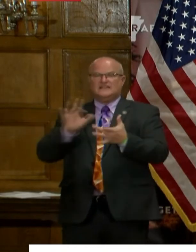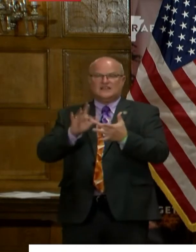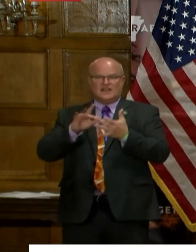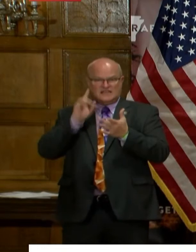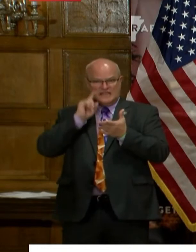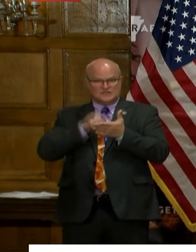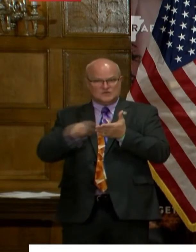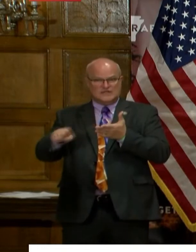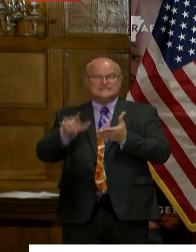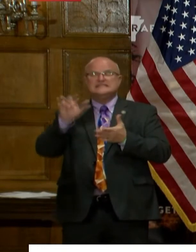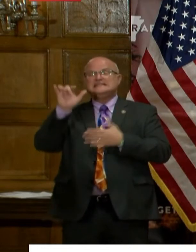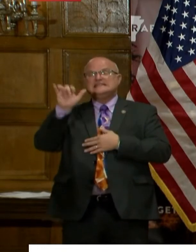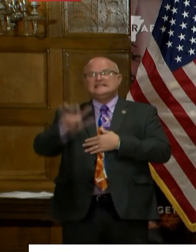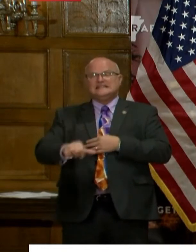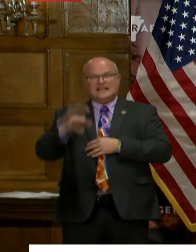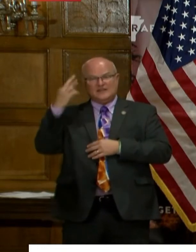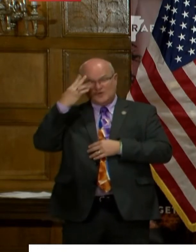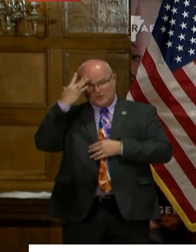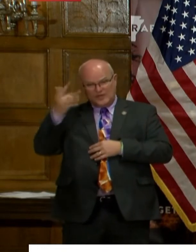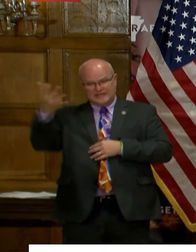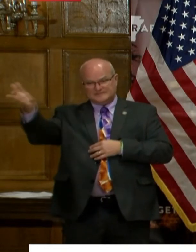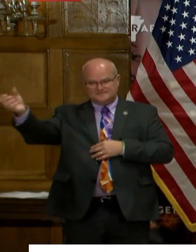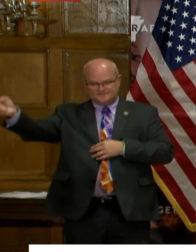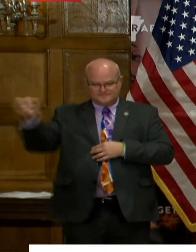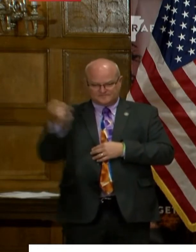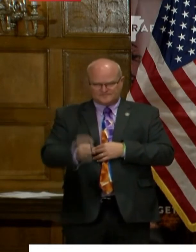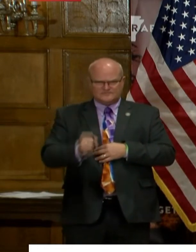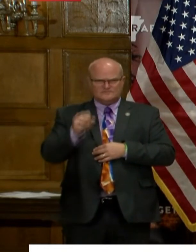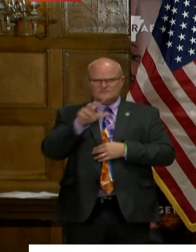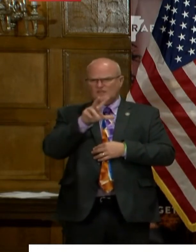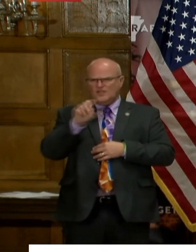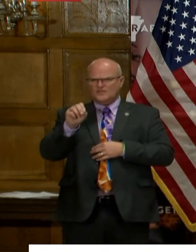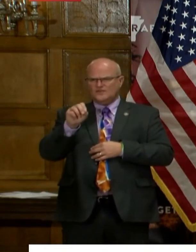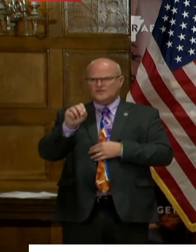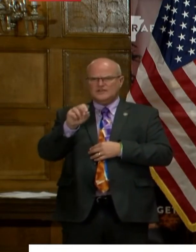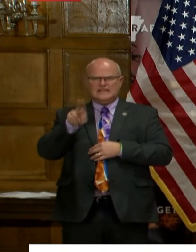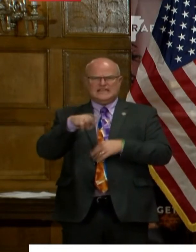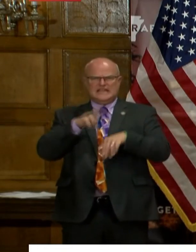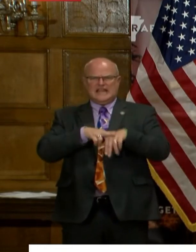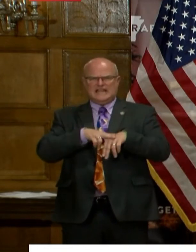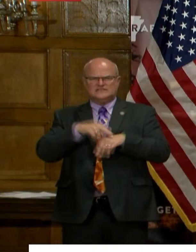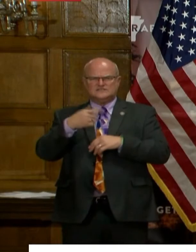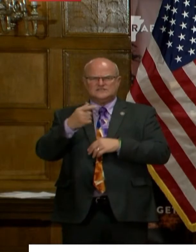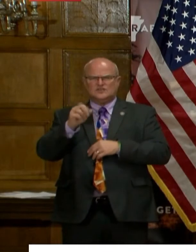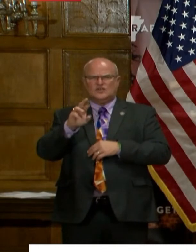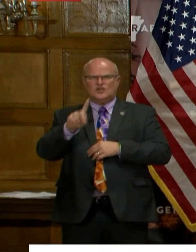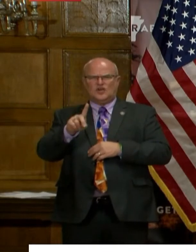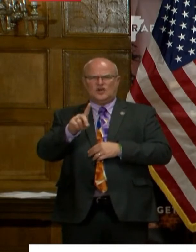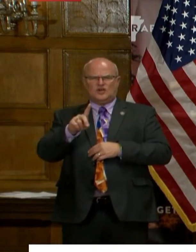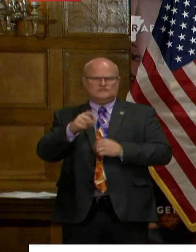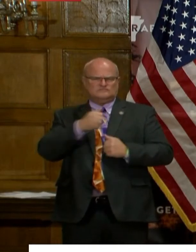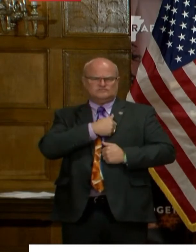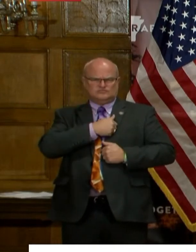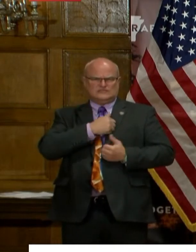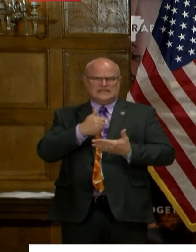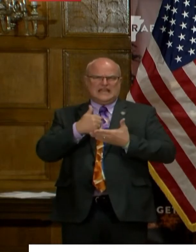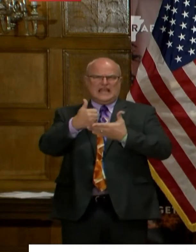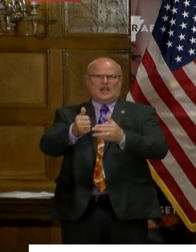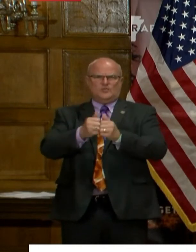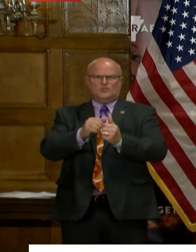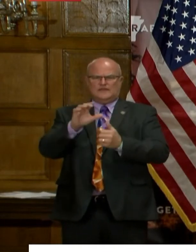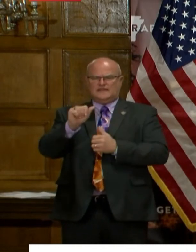tracing. And that's the reason that I brought in 30 National Guard resources to help in that case